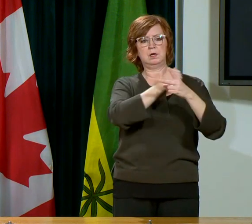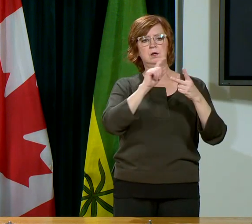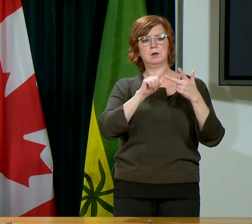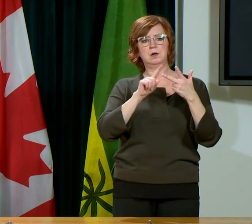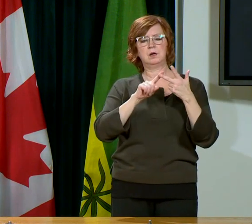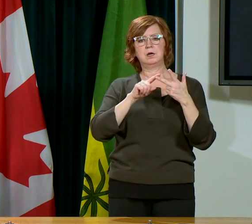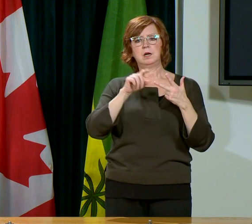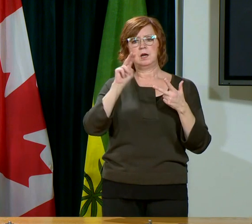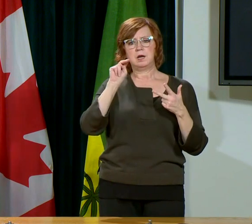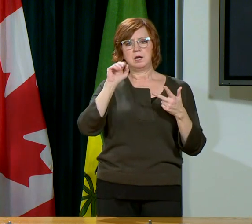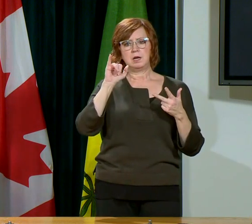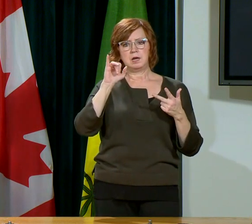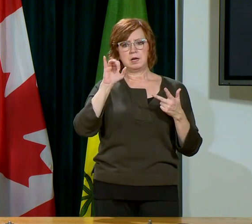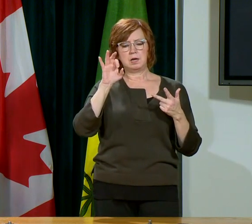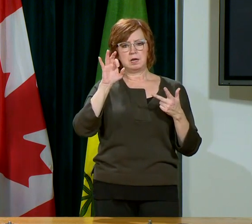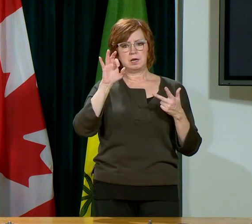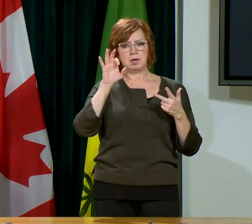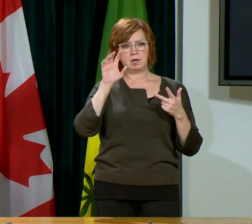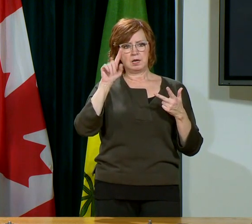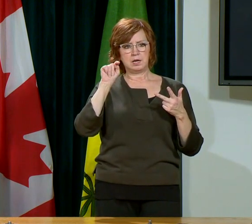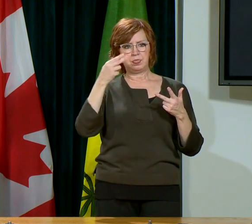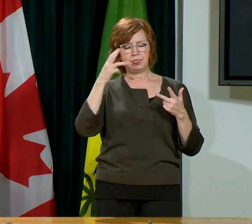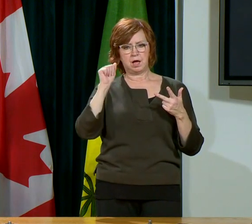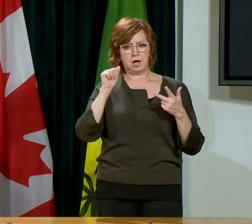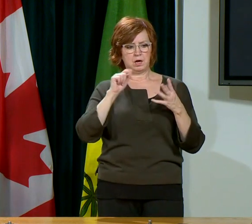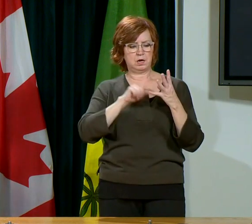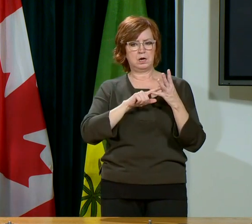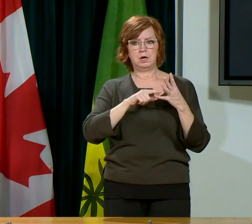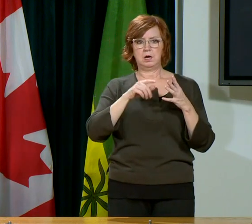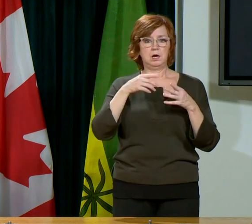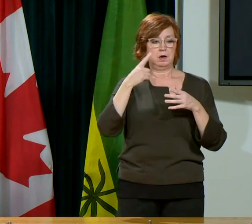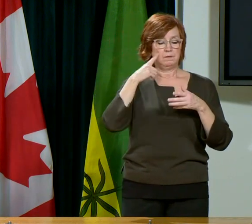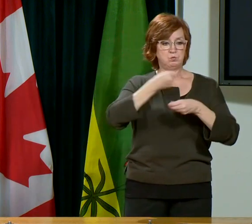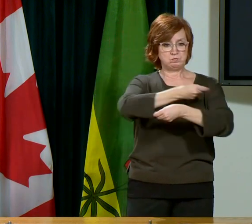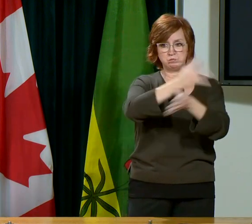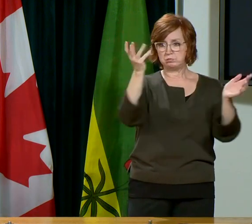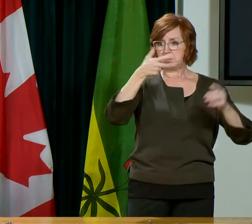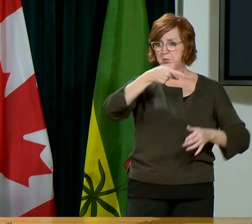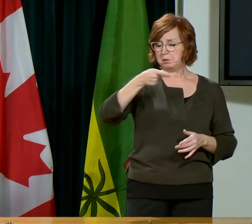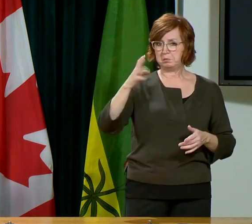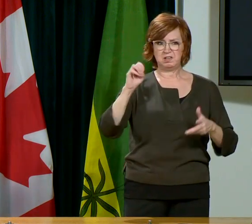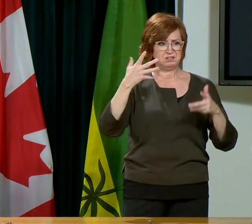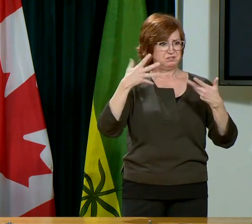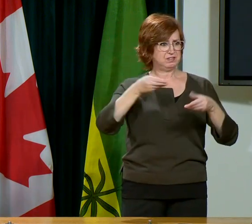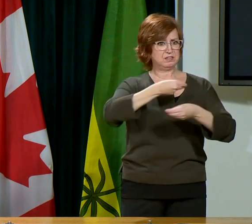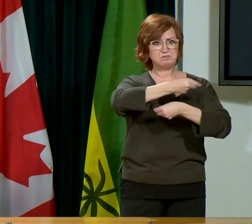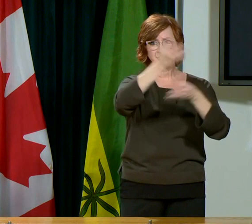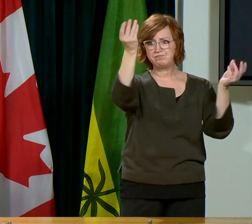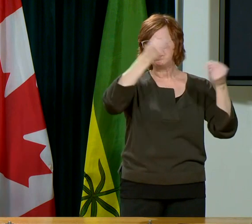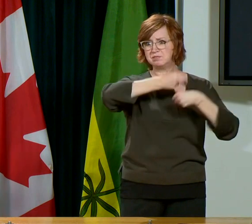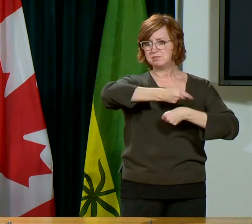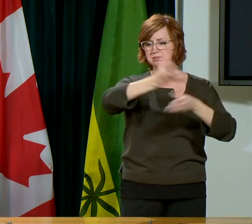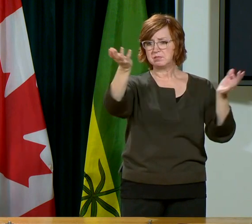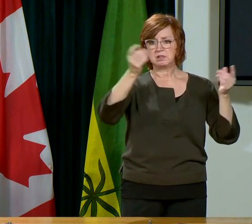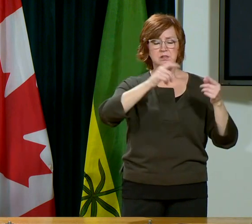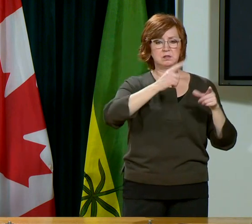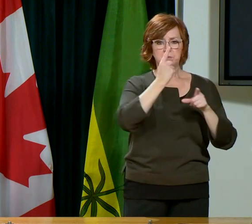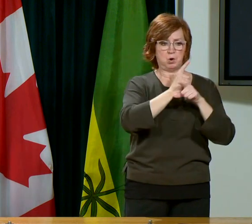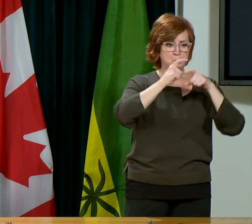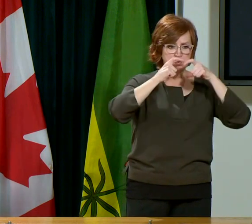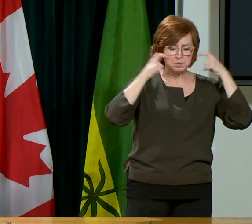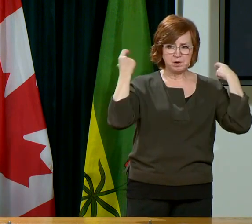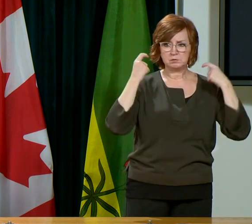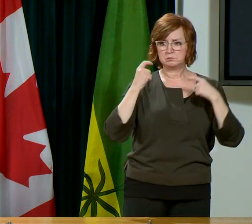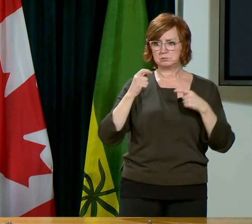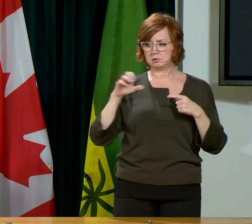of Health and the distribution of PPE, there have been distributions through the north, both through our organization and through the Ministry of Health,